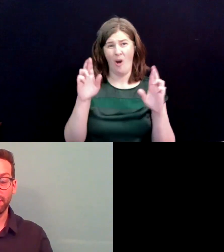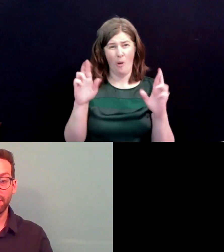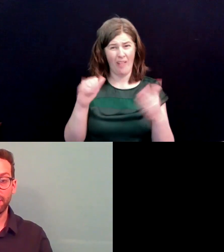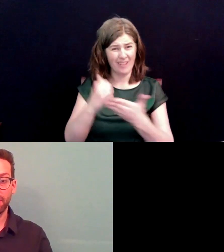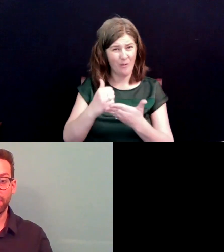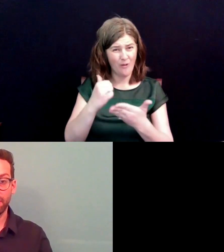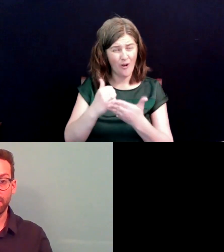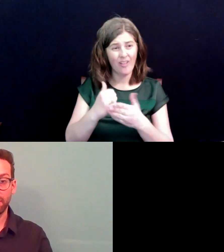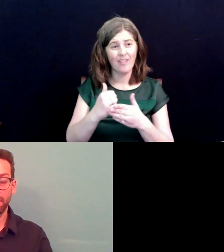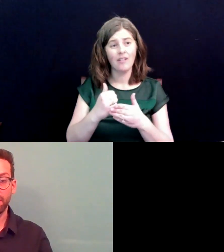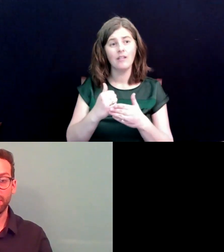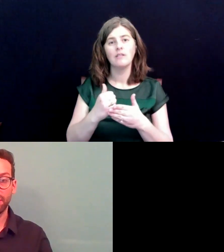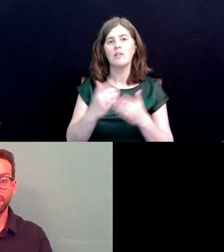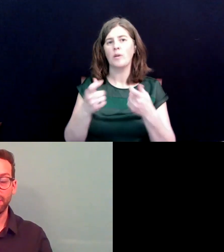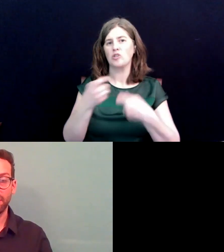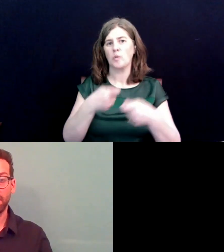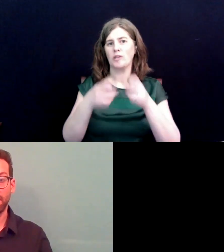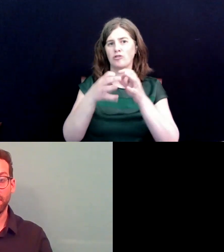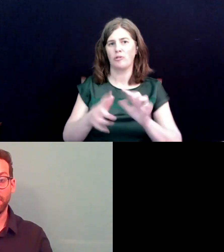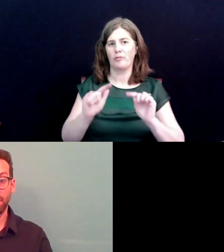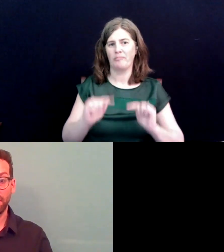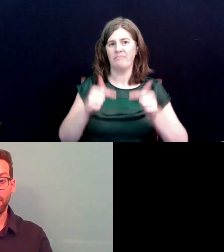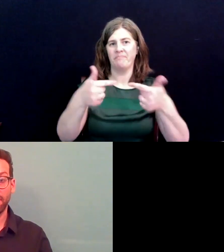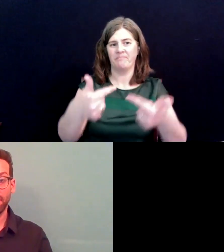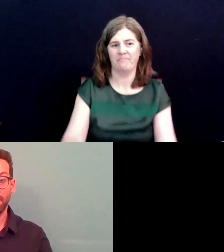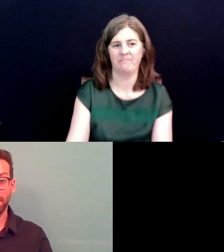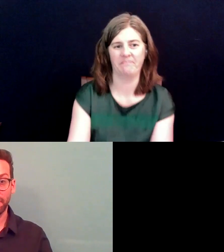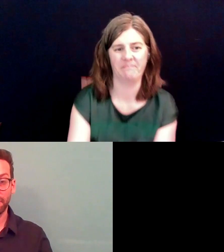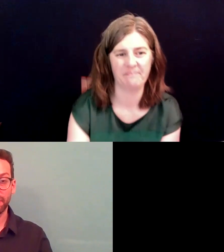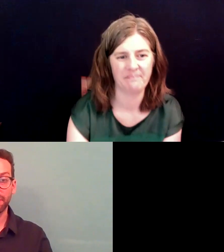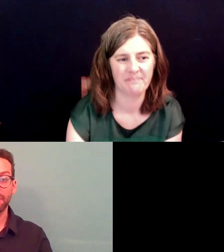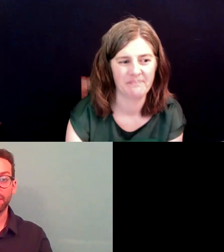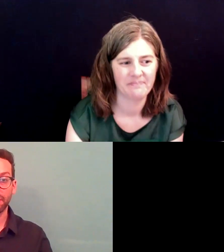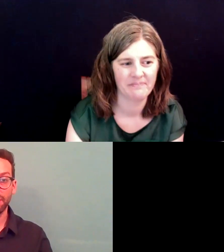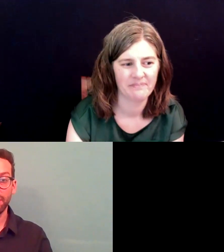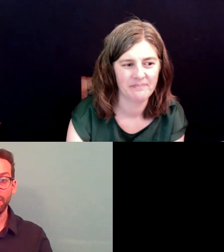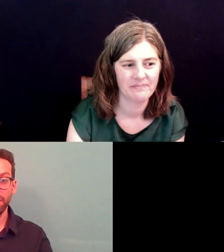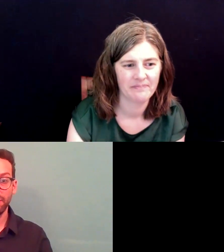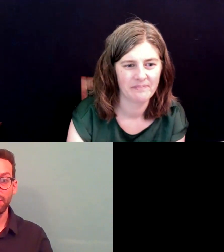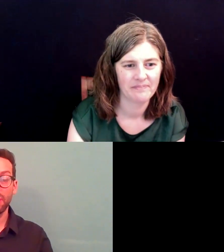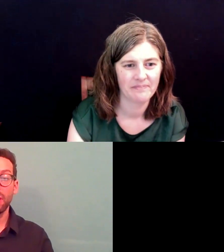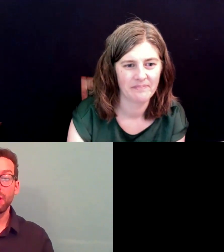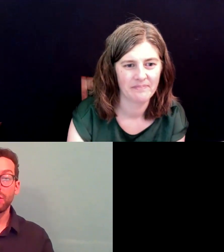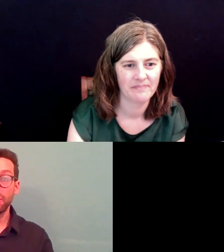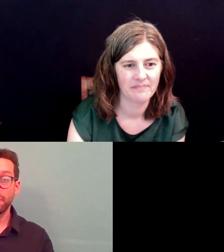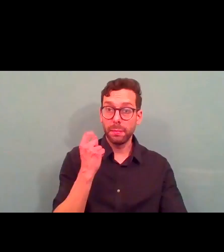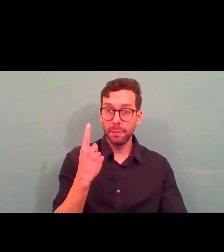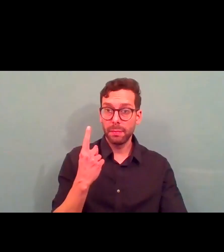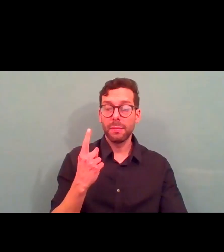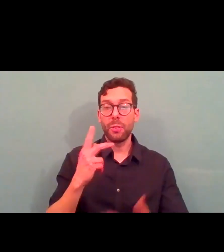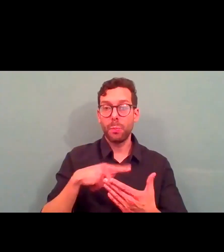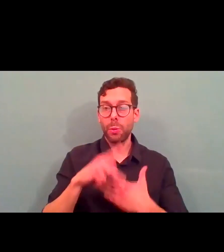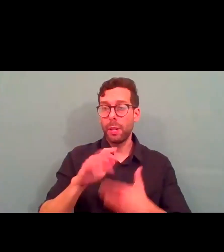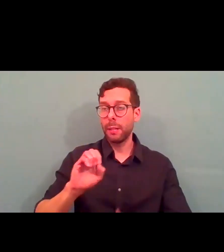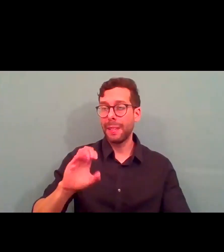helpful. Part of what we do, and this is not a commercial for Echo Autism, because what Echo Autism is a no-cost professional development